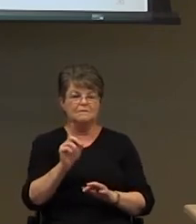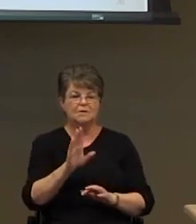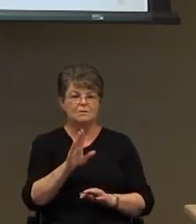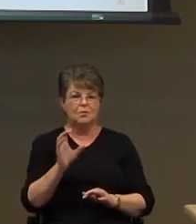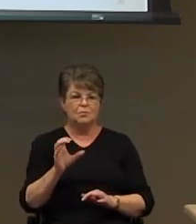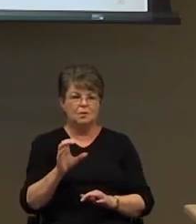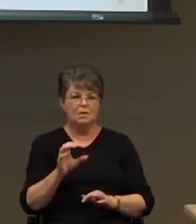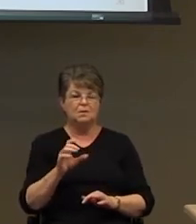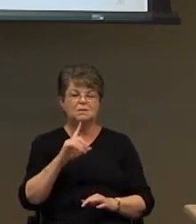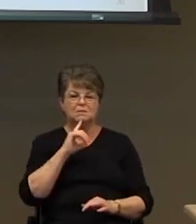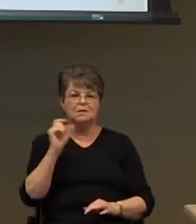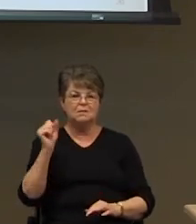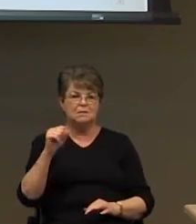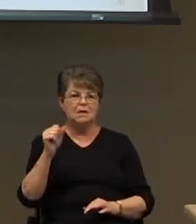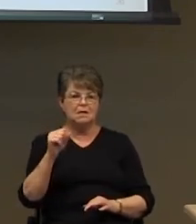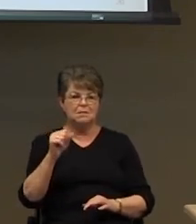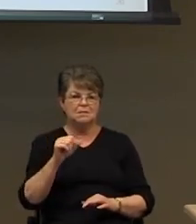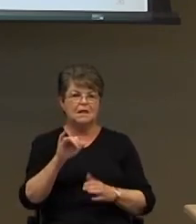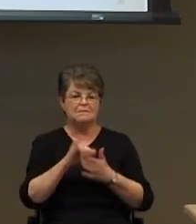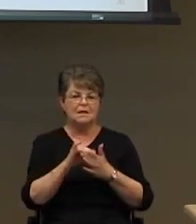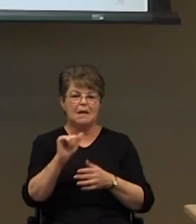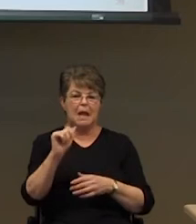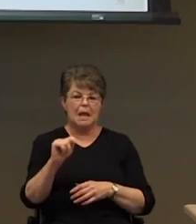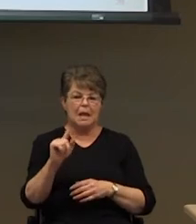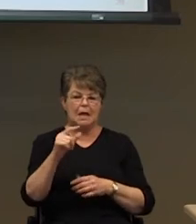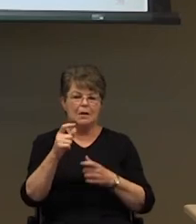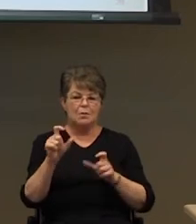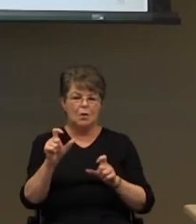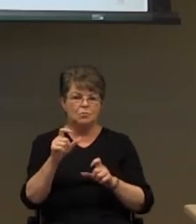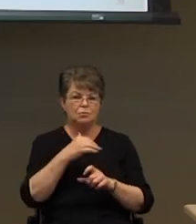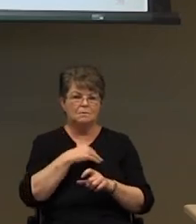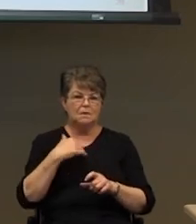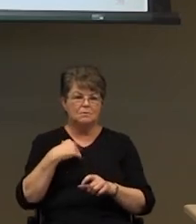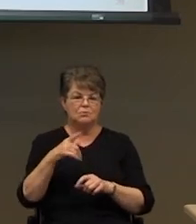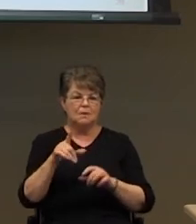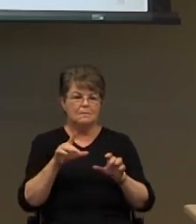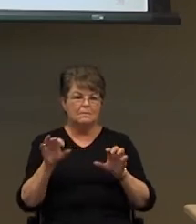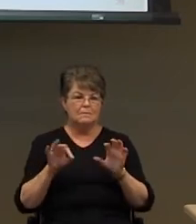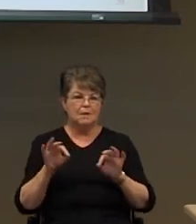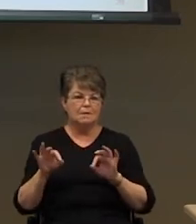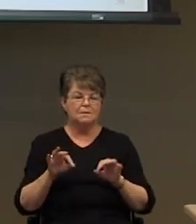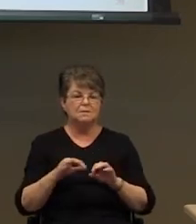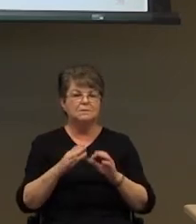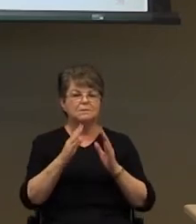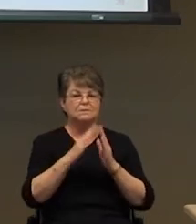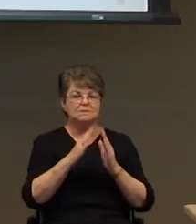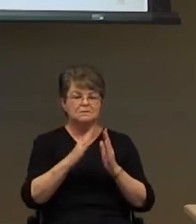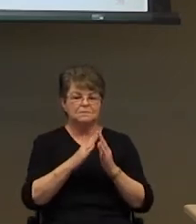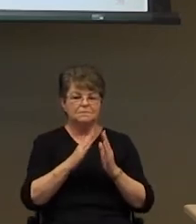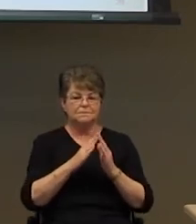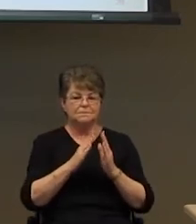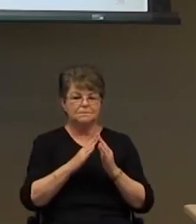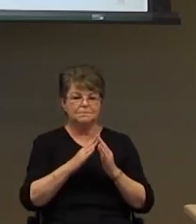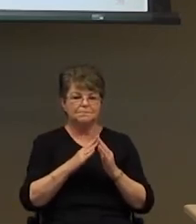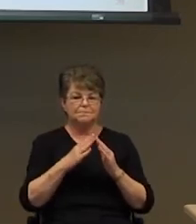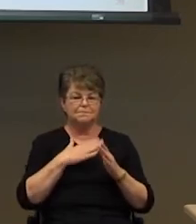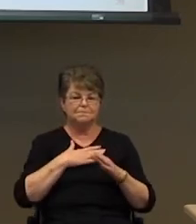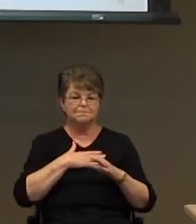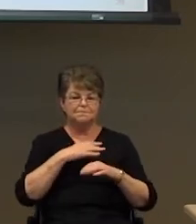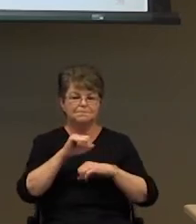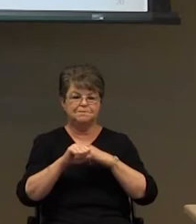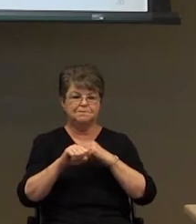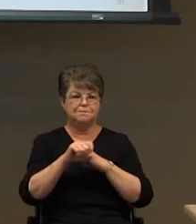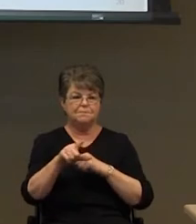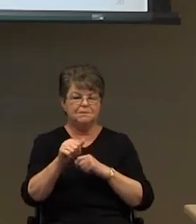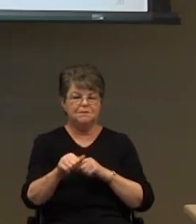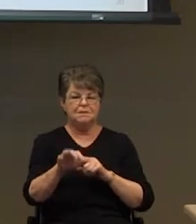Yes. Those are the at-large members that they are choosing? The city in my structure here can